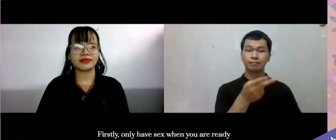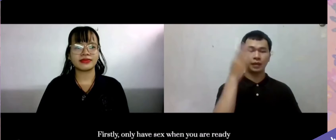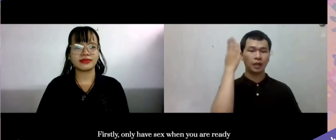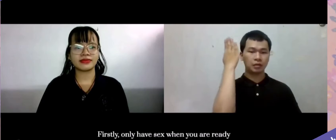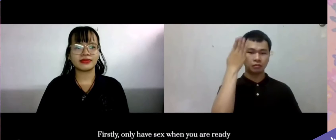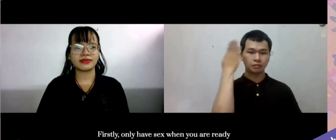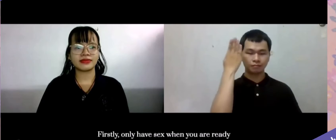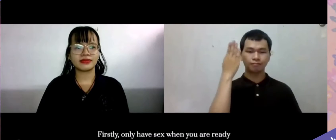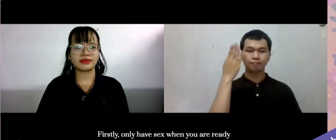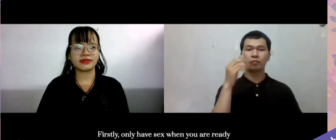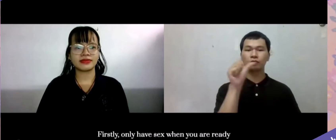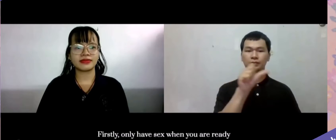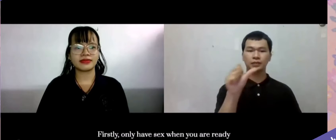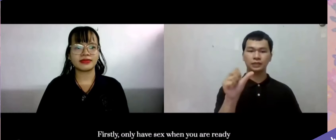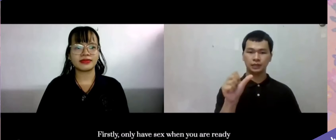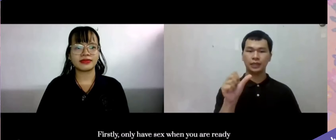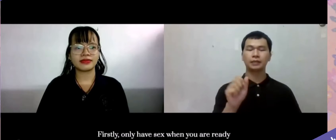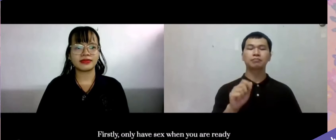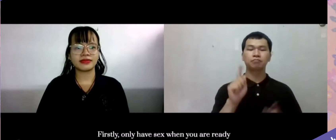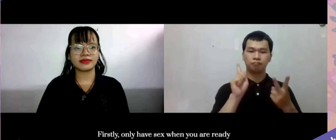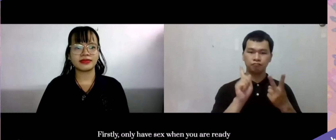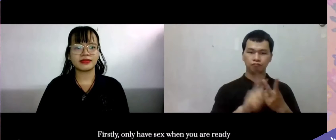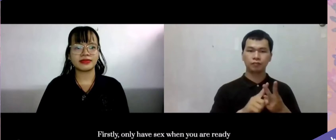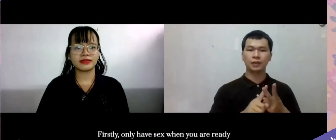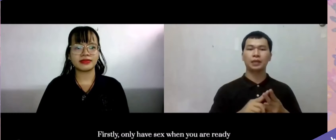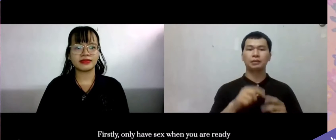firstly only have sex when you are ready